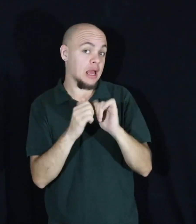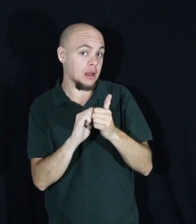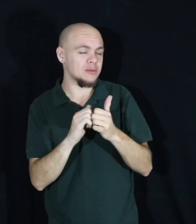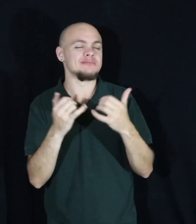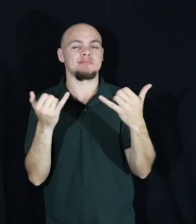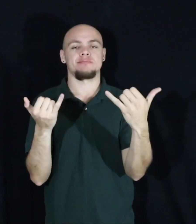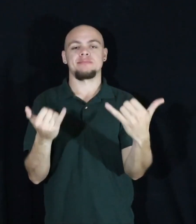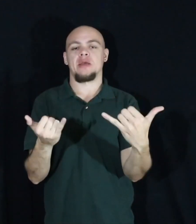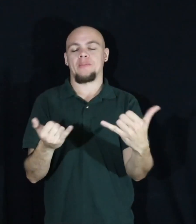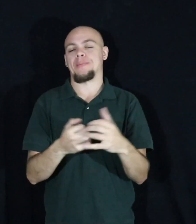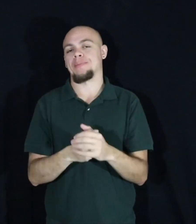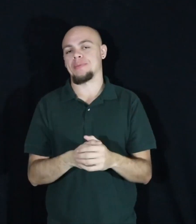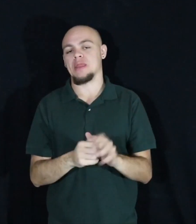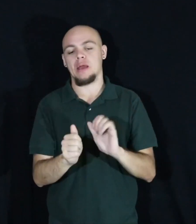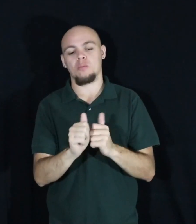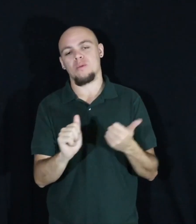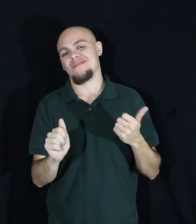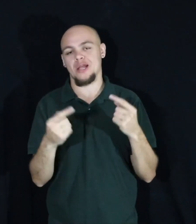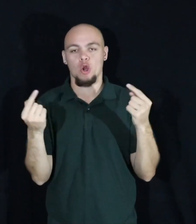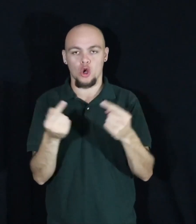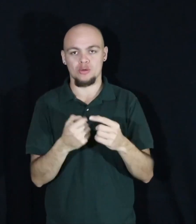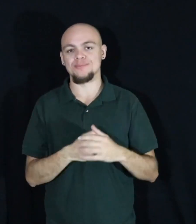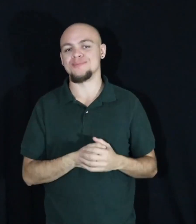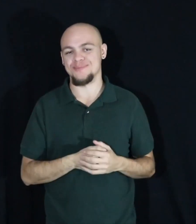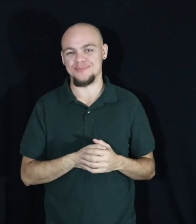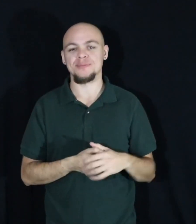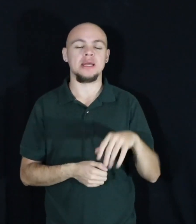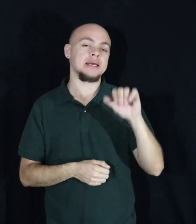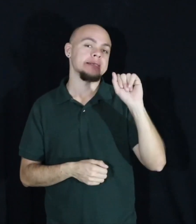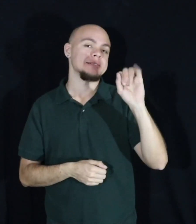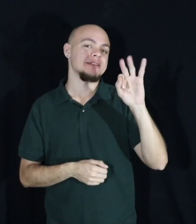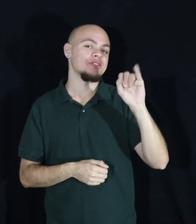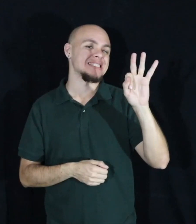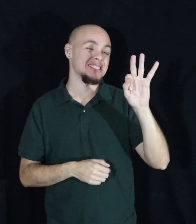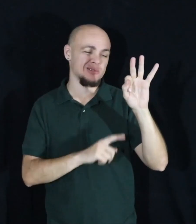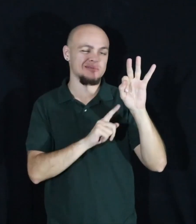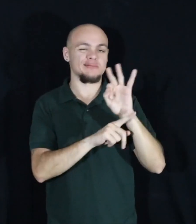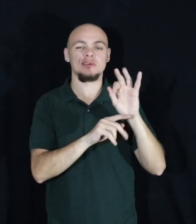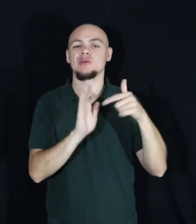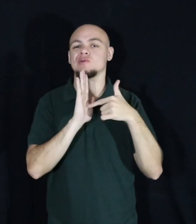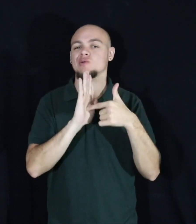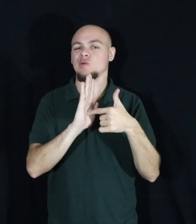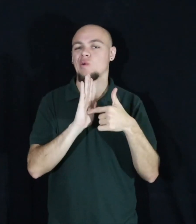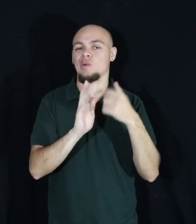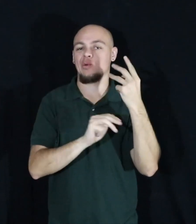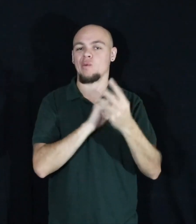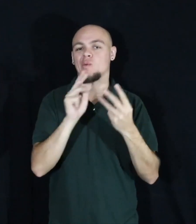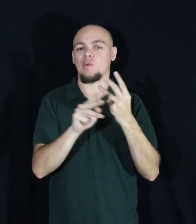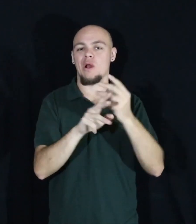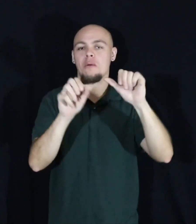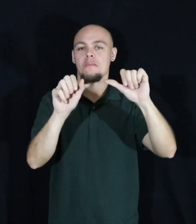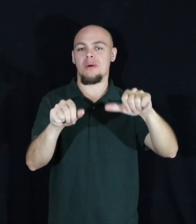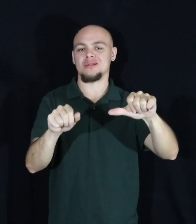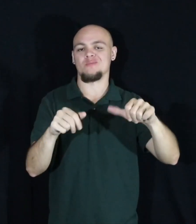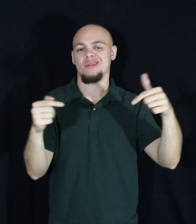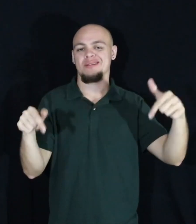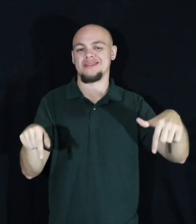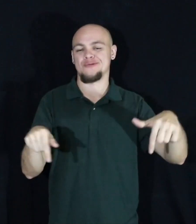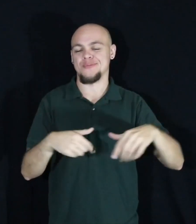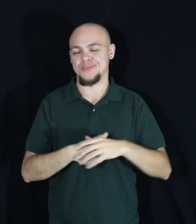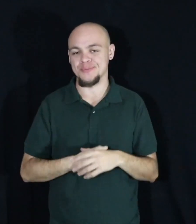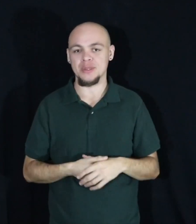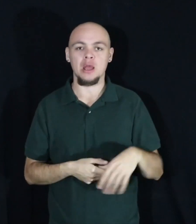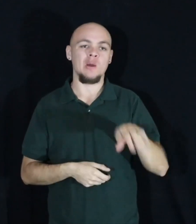now that prevent harm. San Francisco is showing the world what is possible when we ask